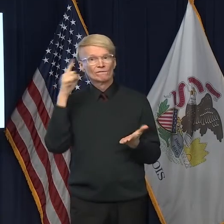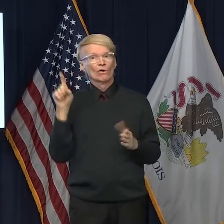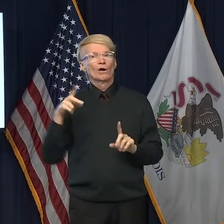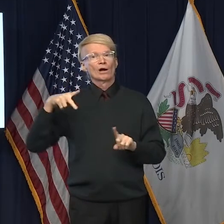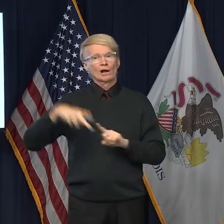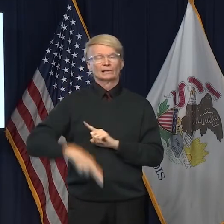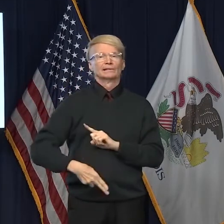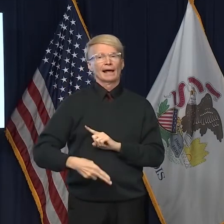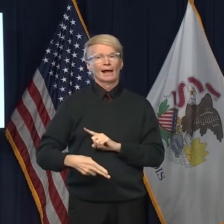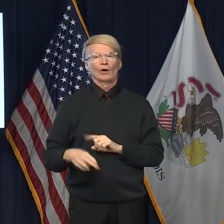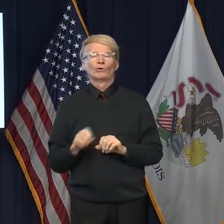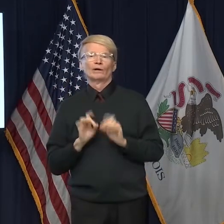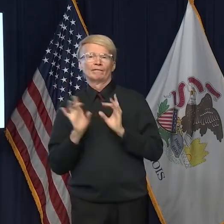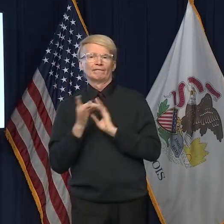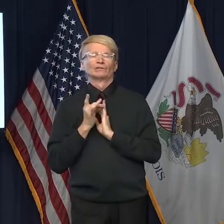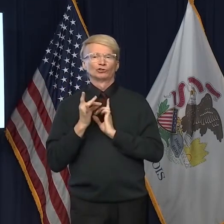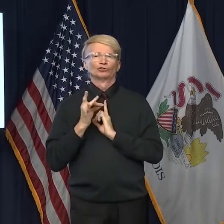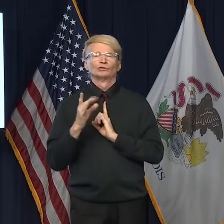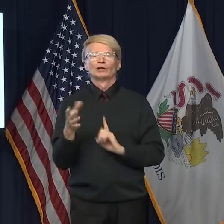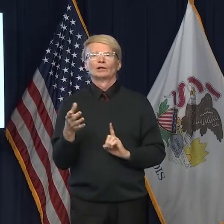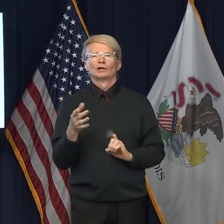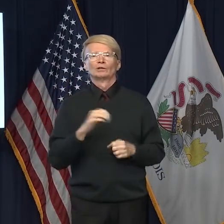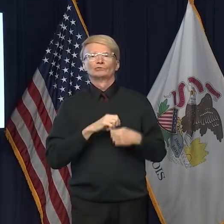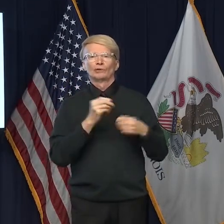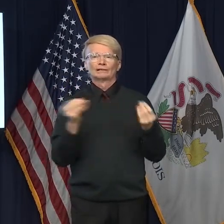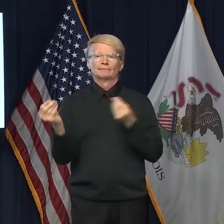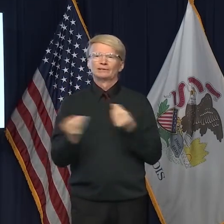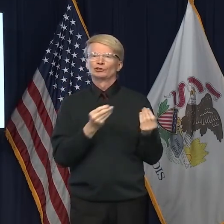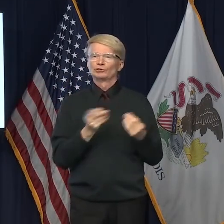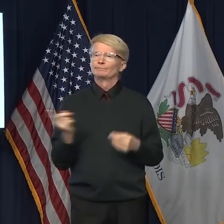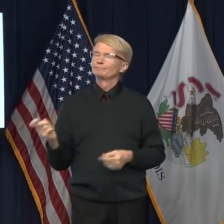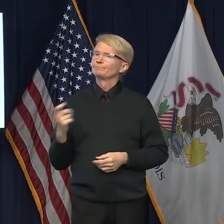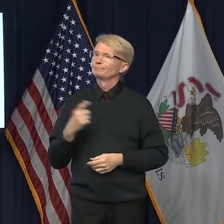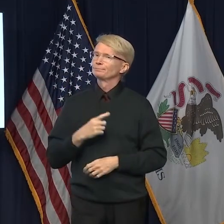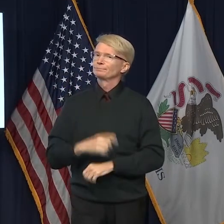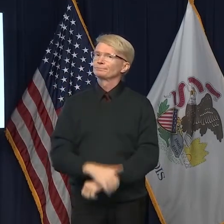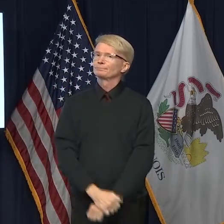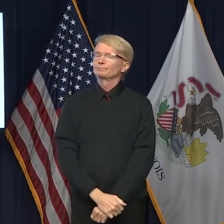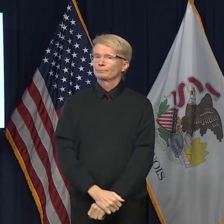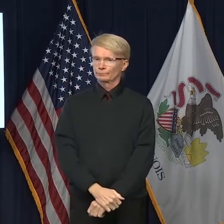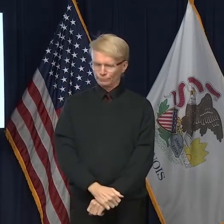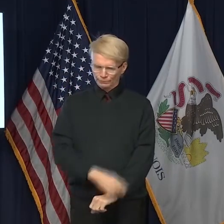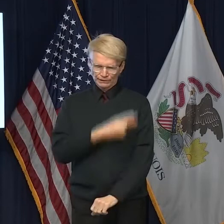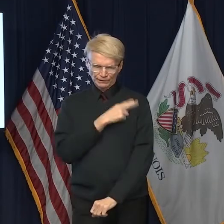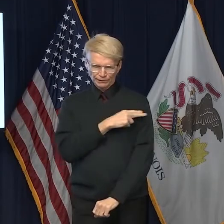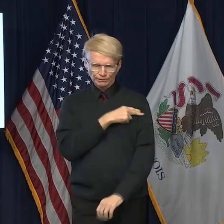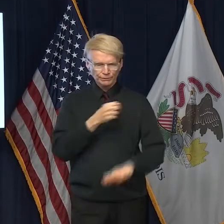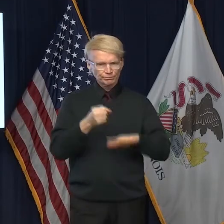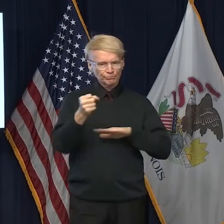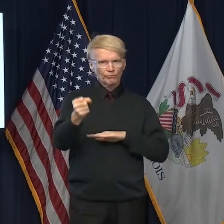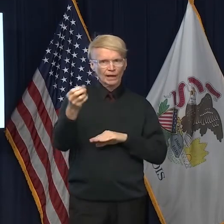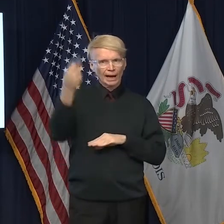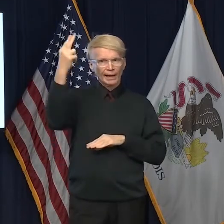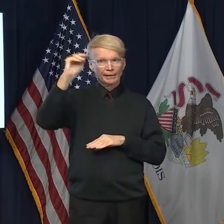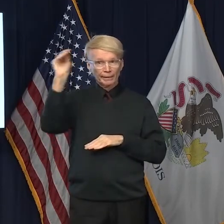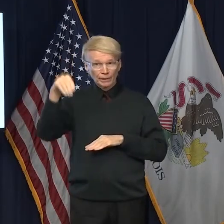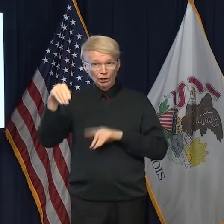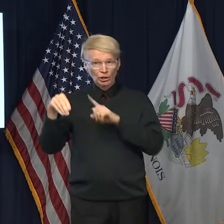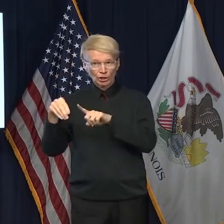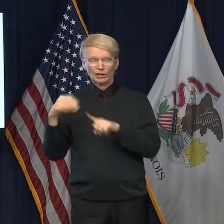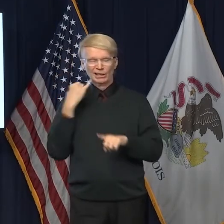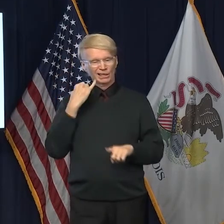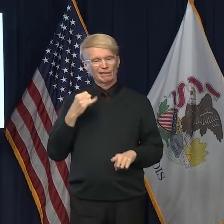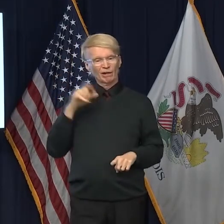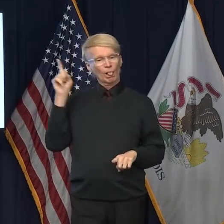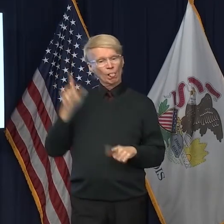transmission. John O'Connor at the AP. Why not distribute vaccine based on hospitalization rates? Champaign, Sangamon, Peoria aren't in the